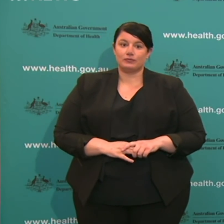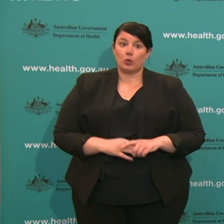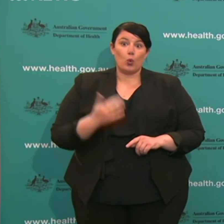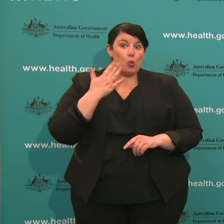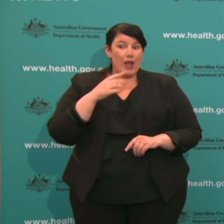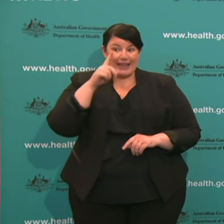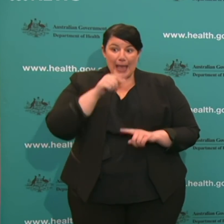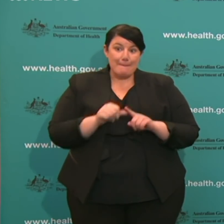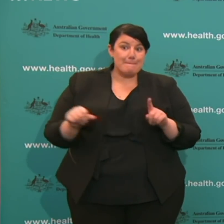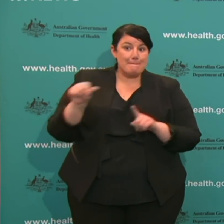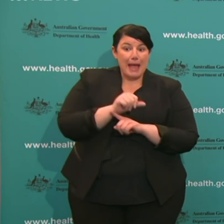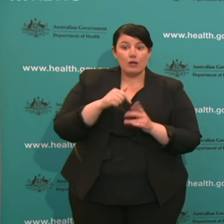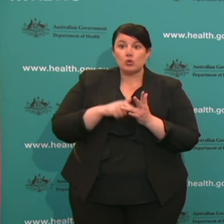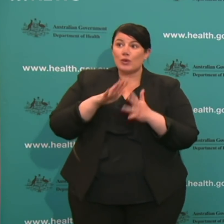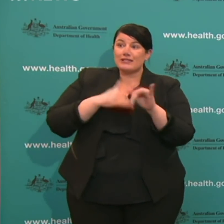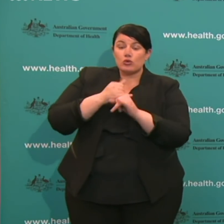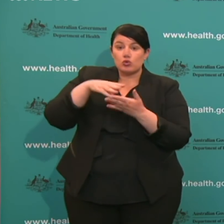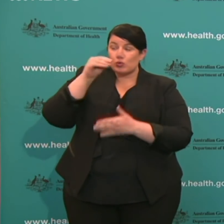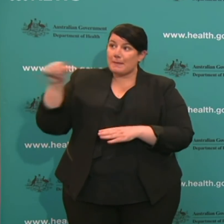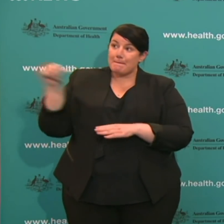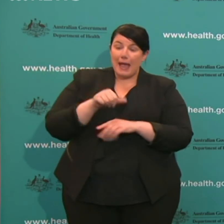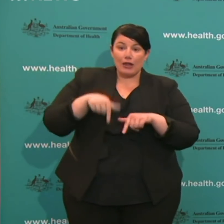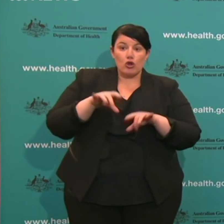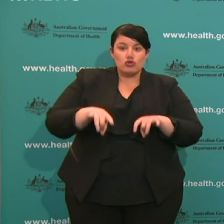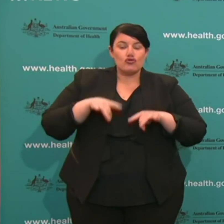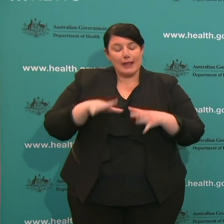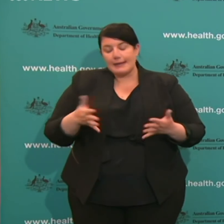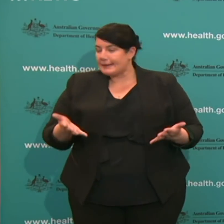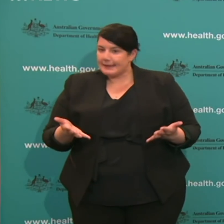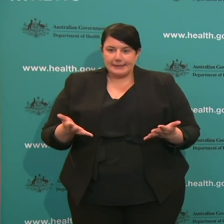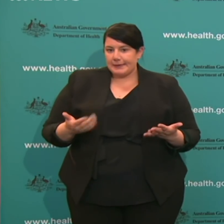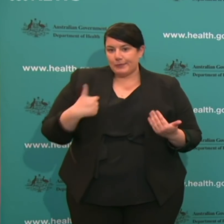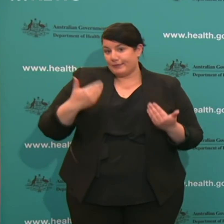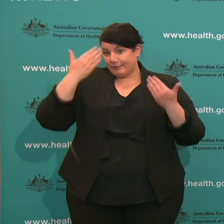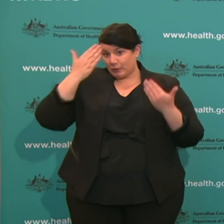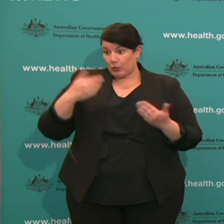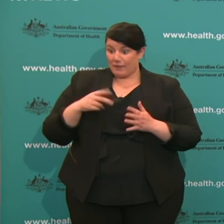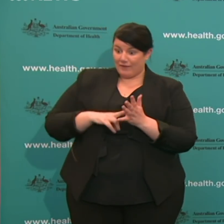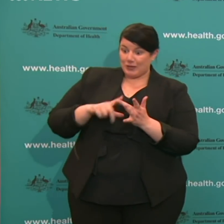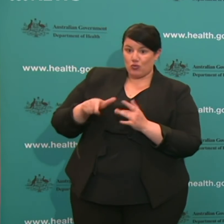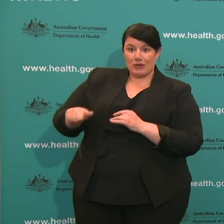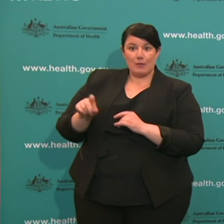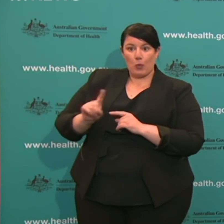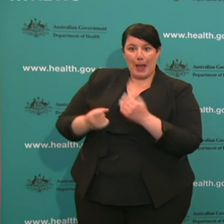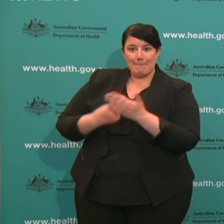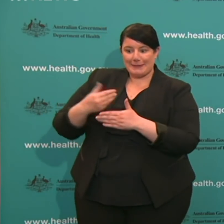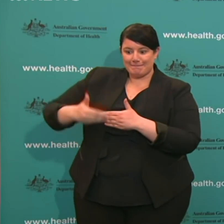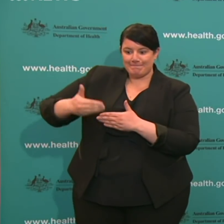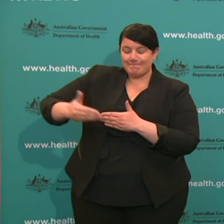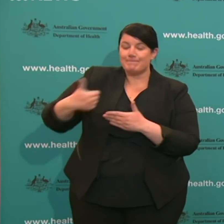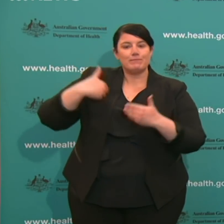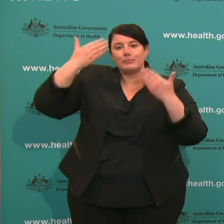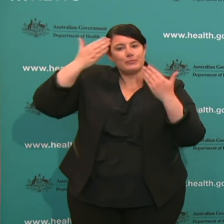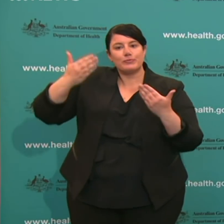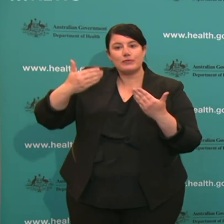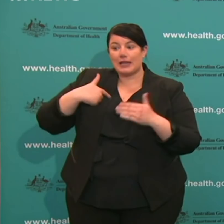that, we very much need to see the epidemic in Victoria be brought under control,